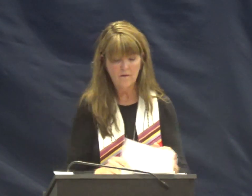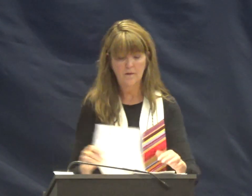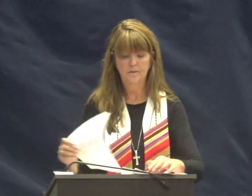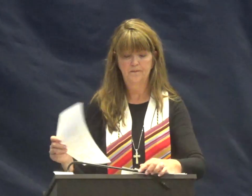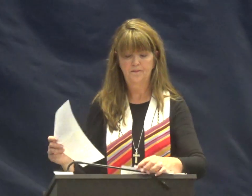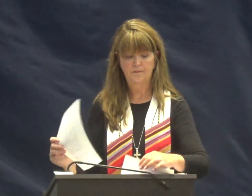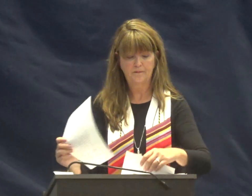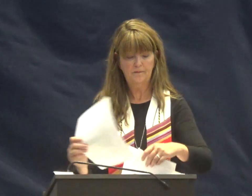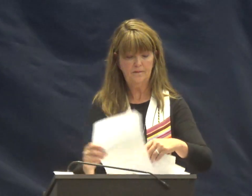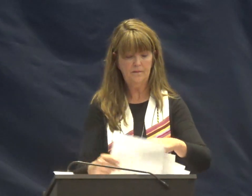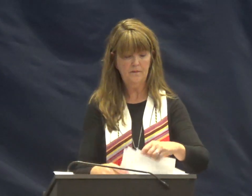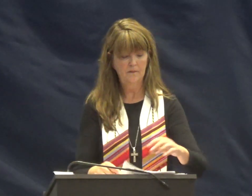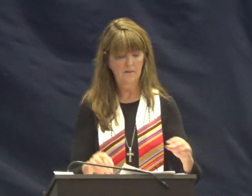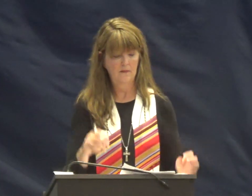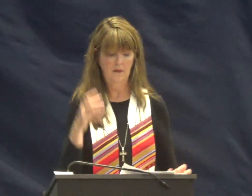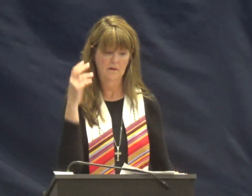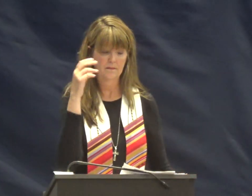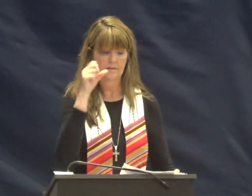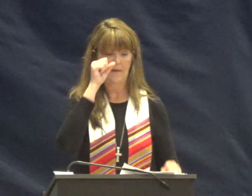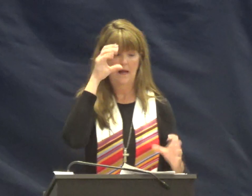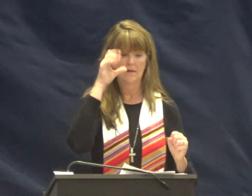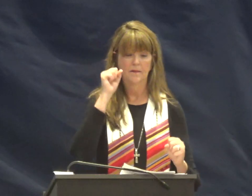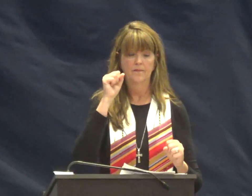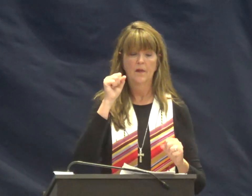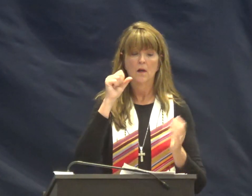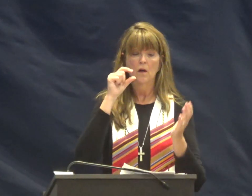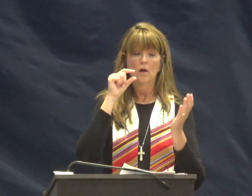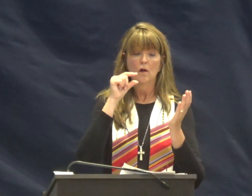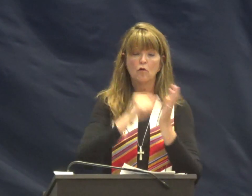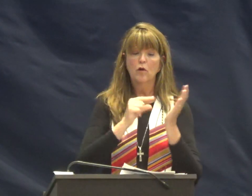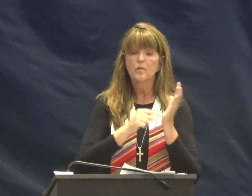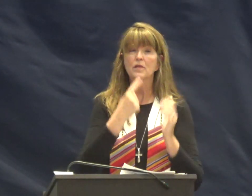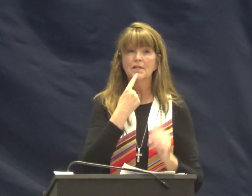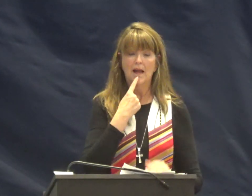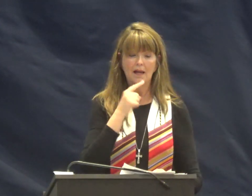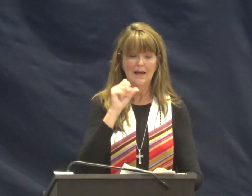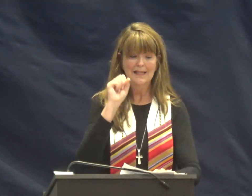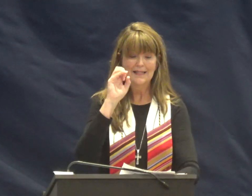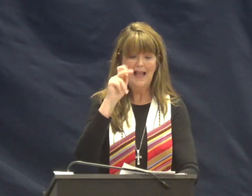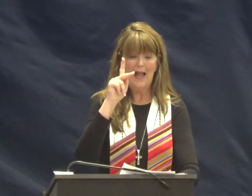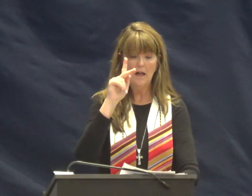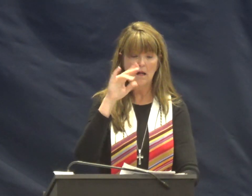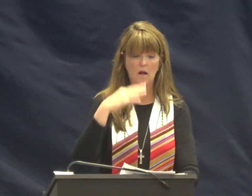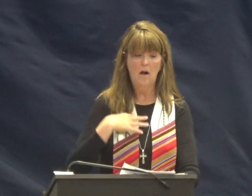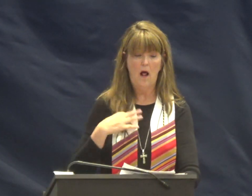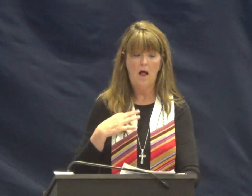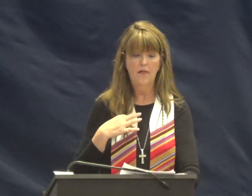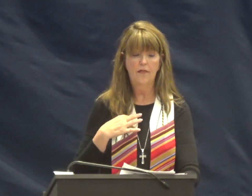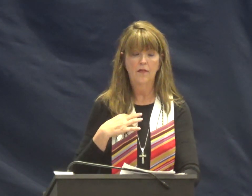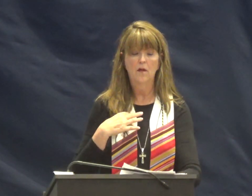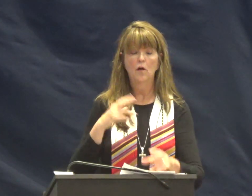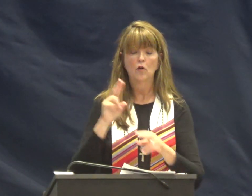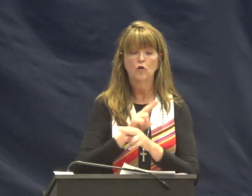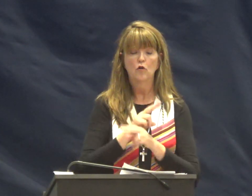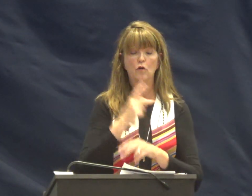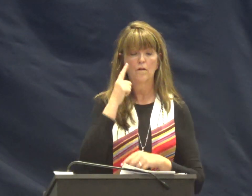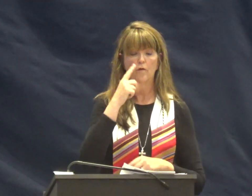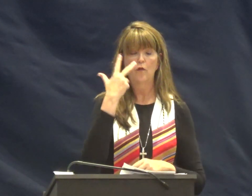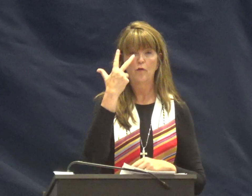So all the livestock were clothed in sackcloth as well as the people, which is kind of astounding. Then scripture says that the sackcloth